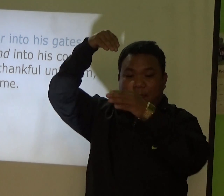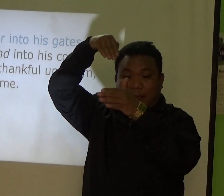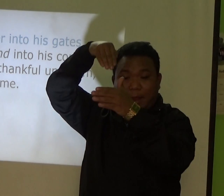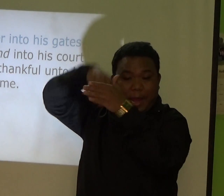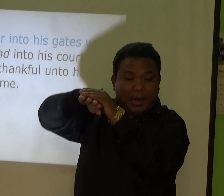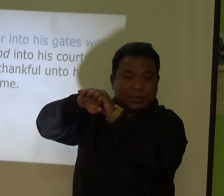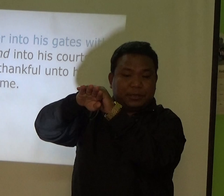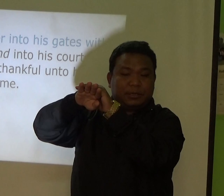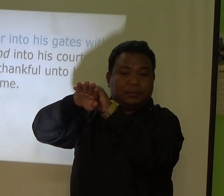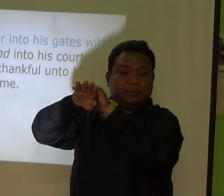Enter